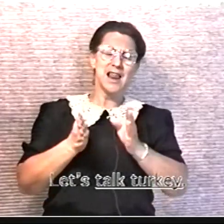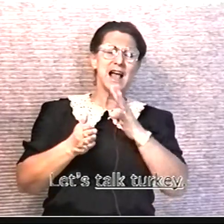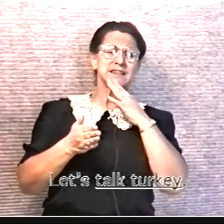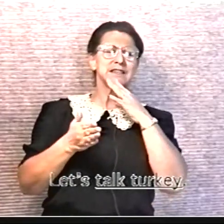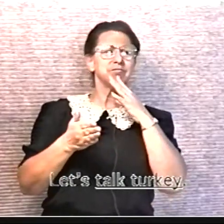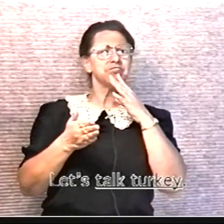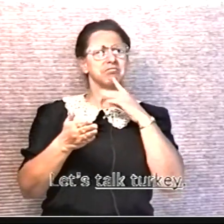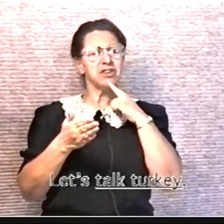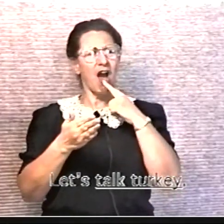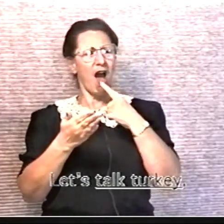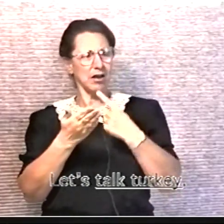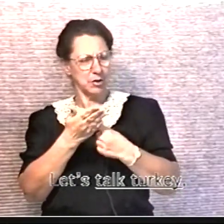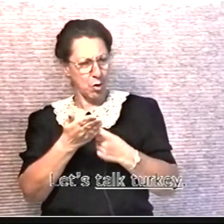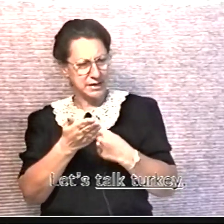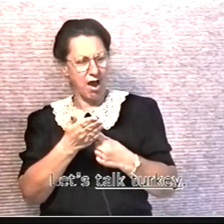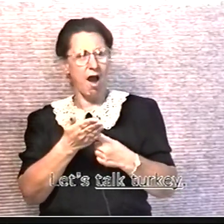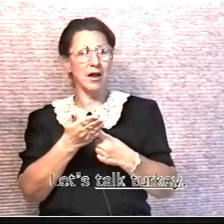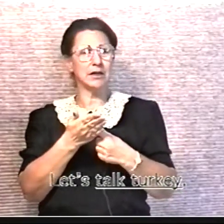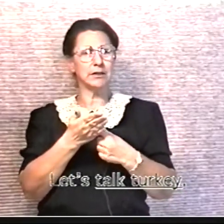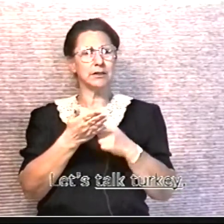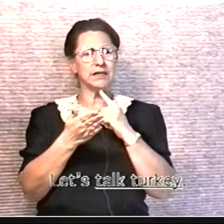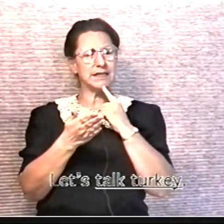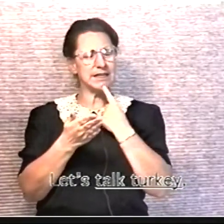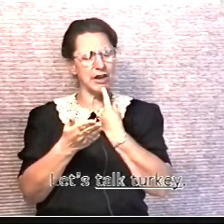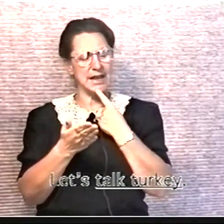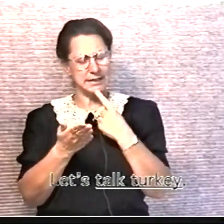Let's talk It's serious.